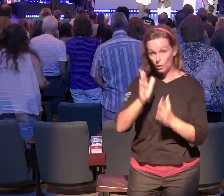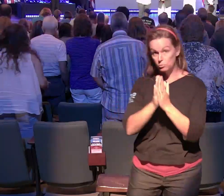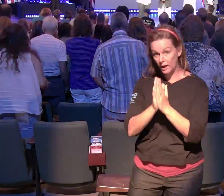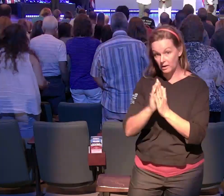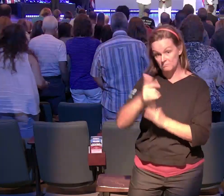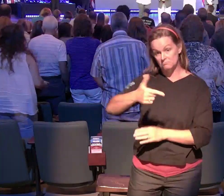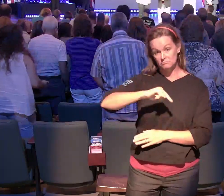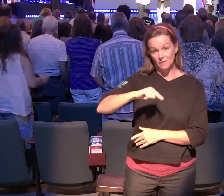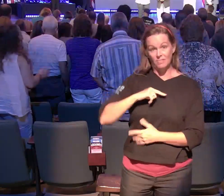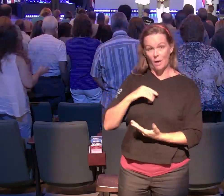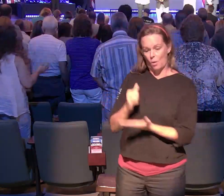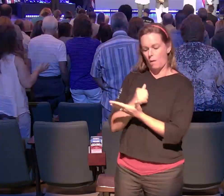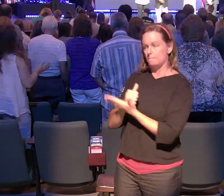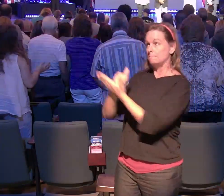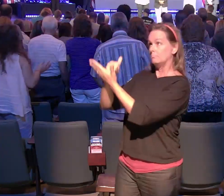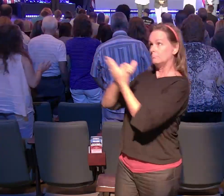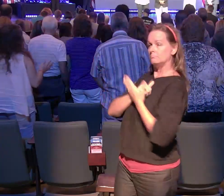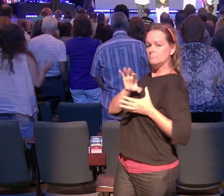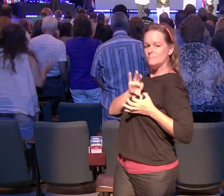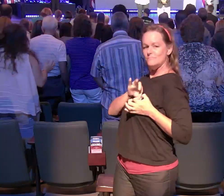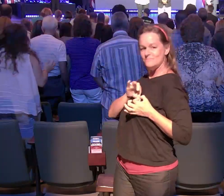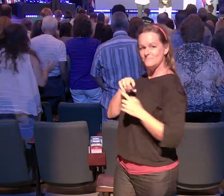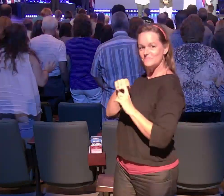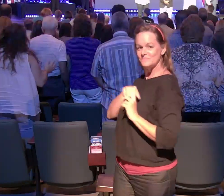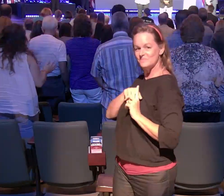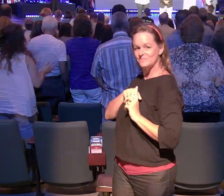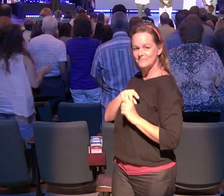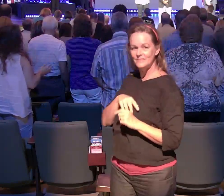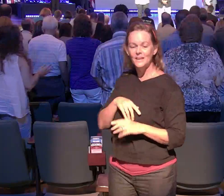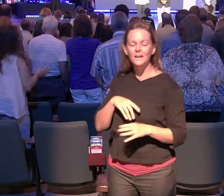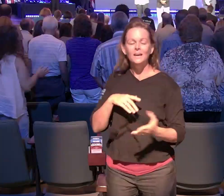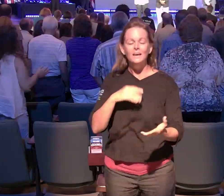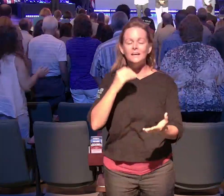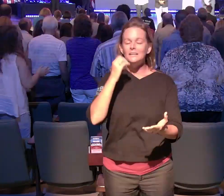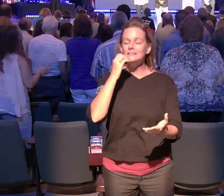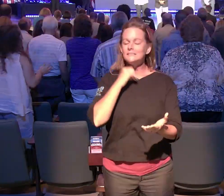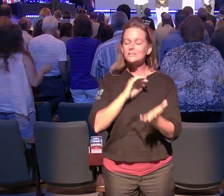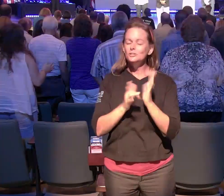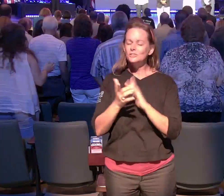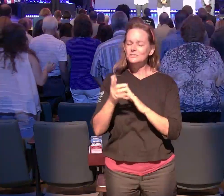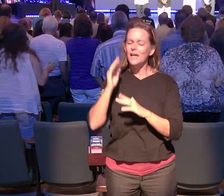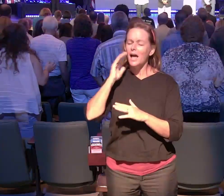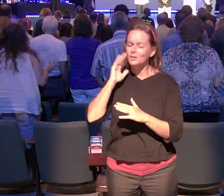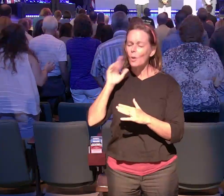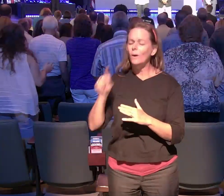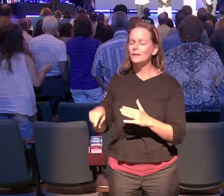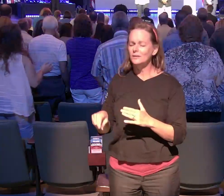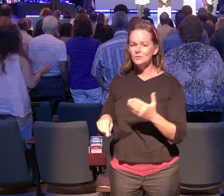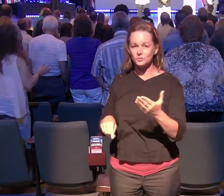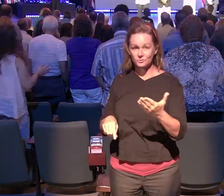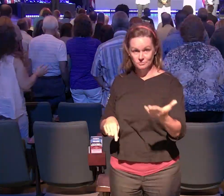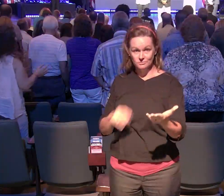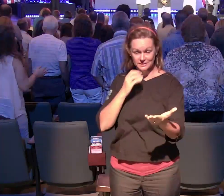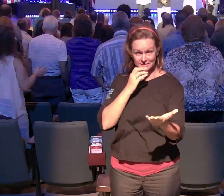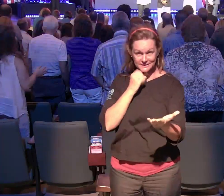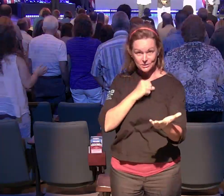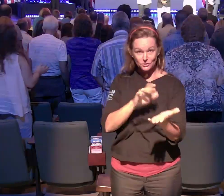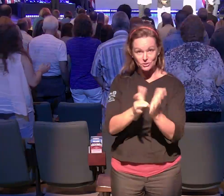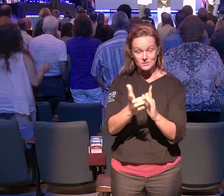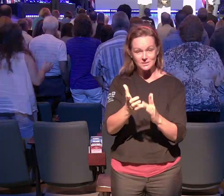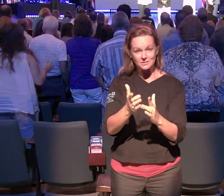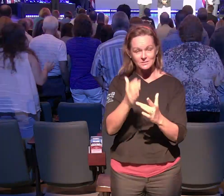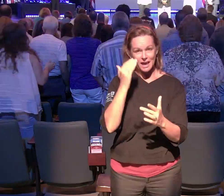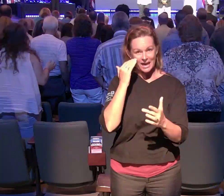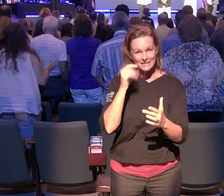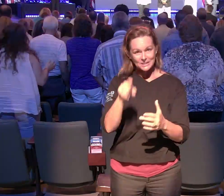me. In church, help me with this prayer. Say, "Dear Jesus, I recognize my need for you. You are the Prince